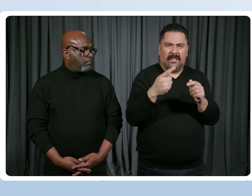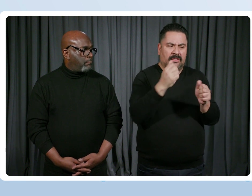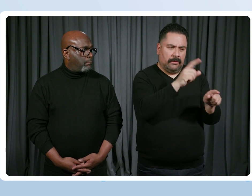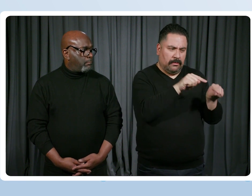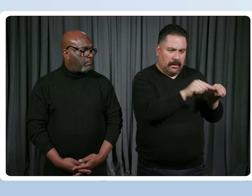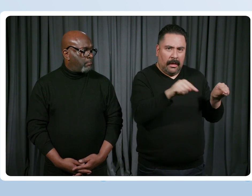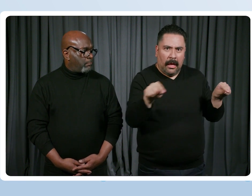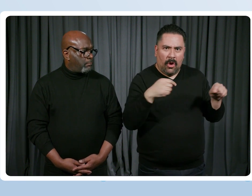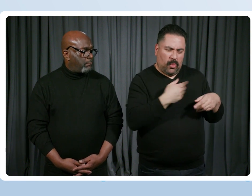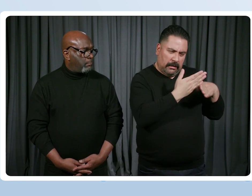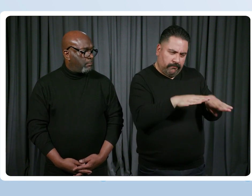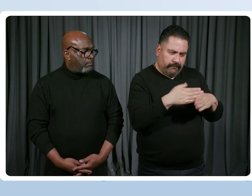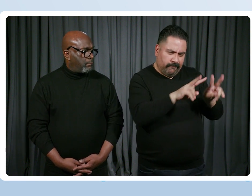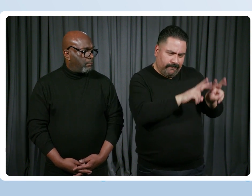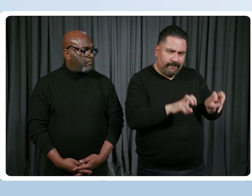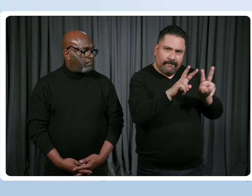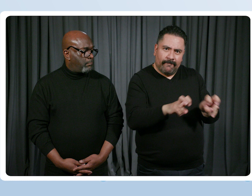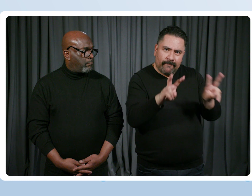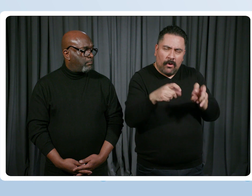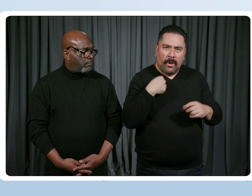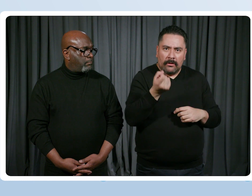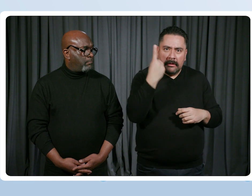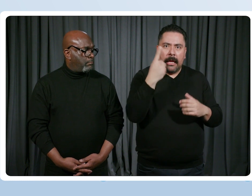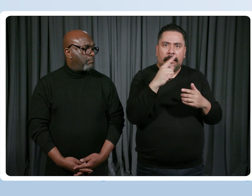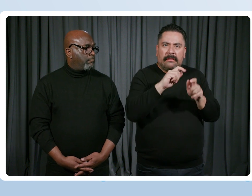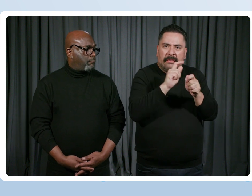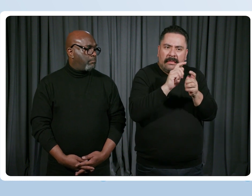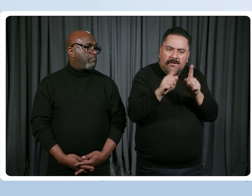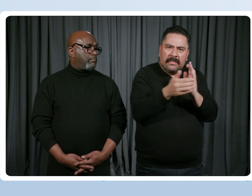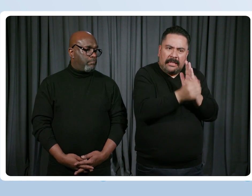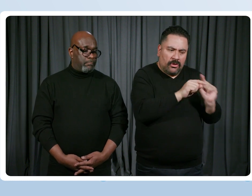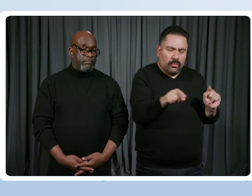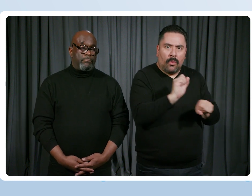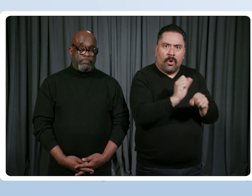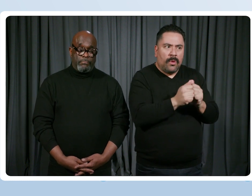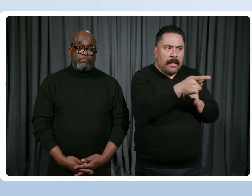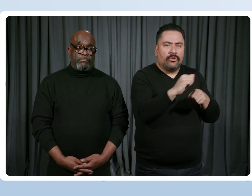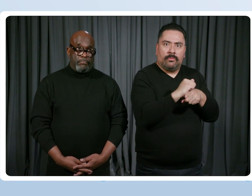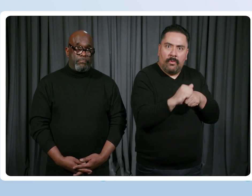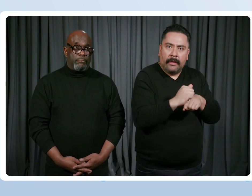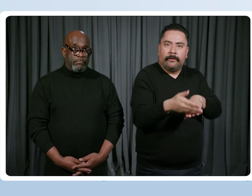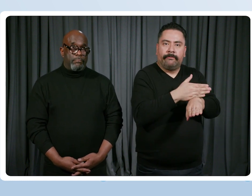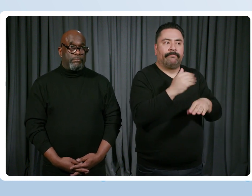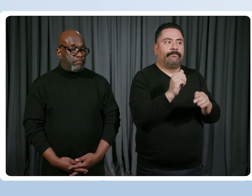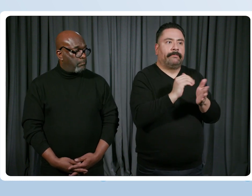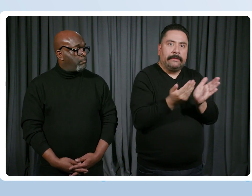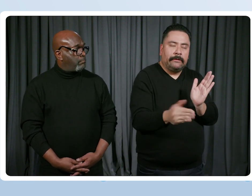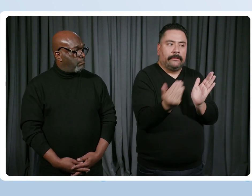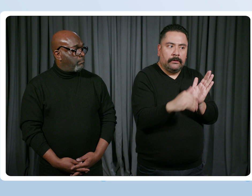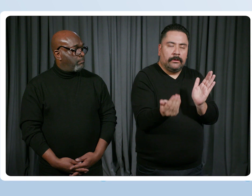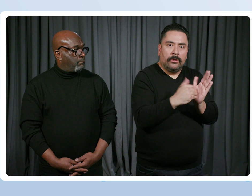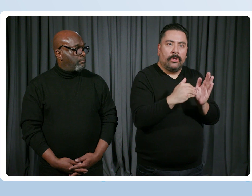little minute details of how to do something. And we work with people toward practicing and repeating those things, setting goals